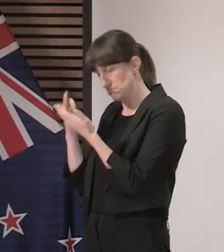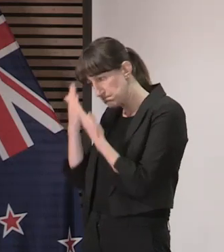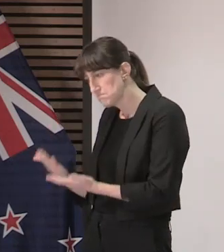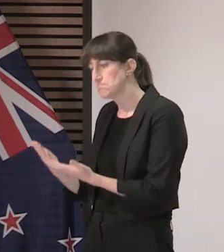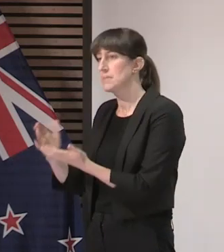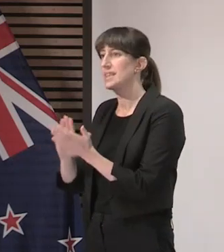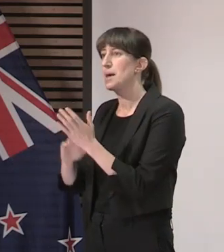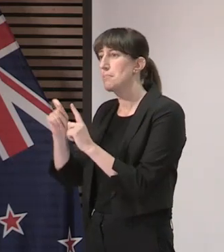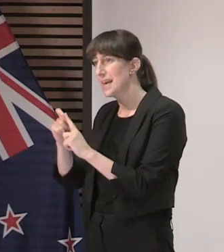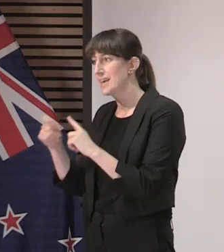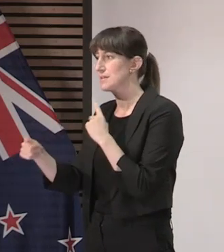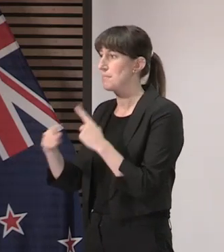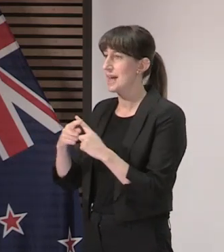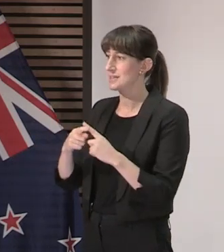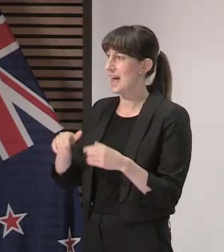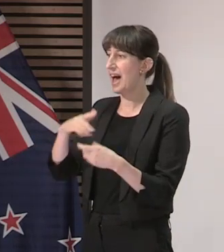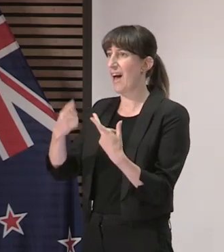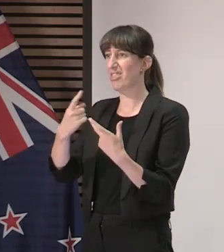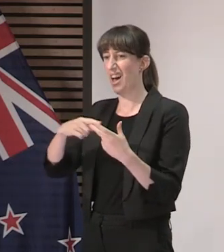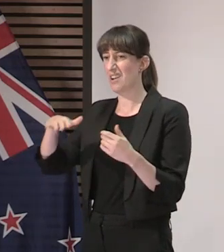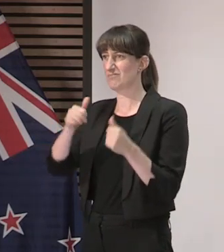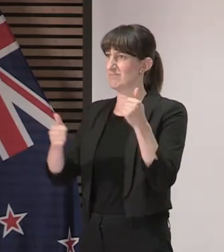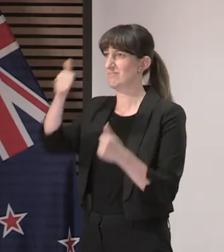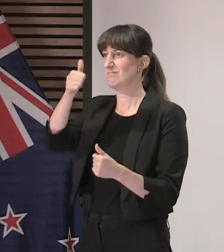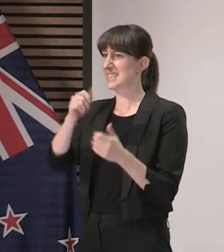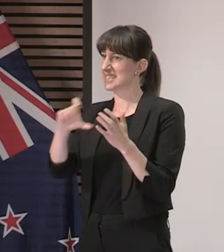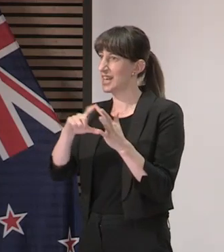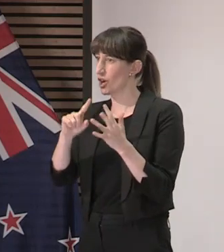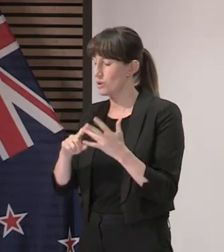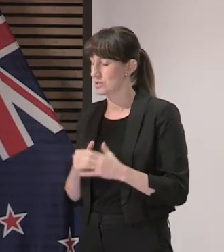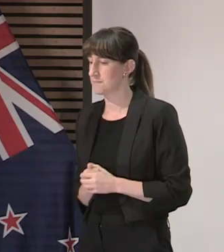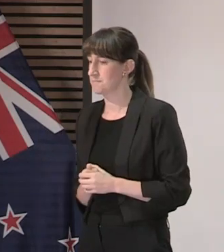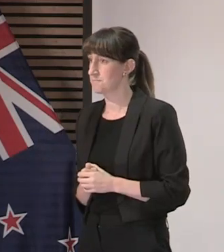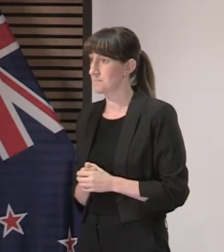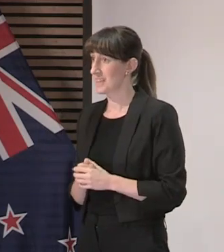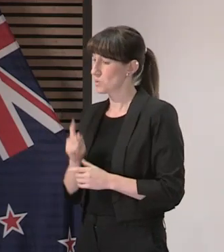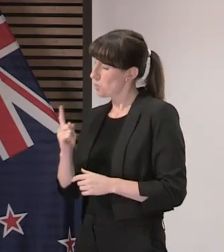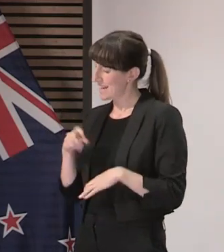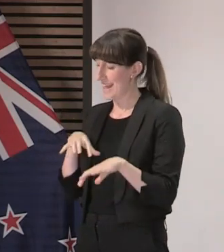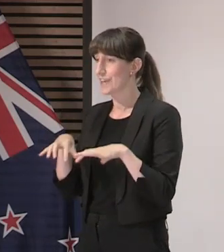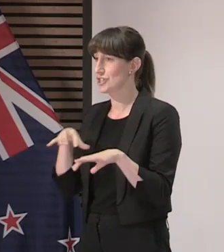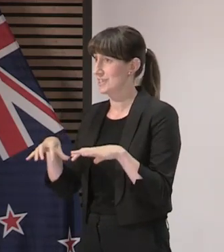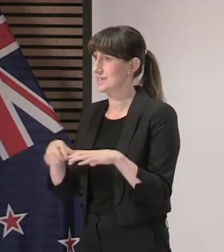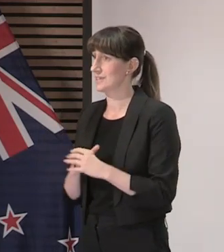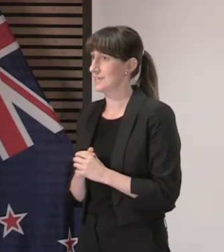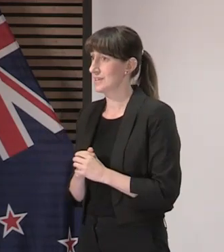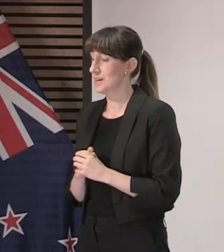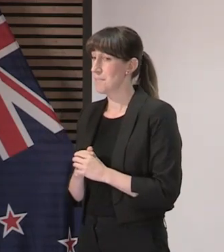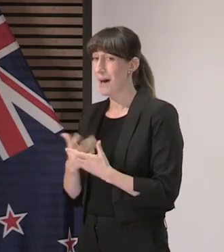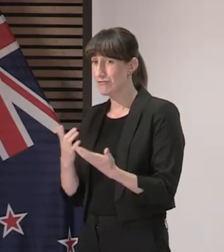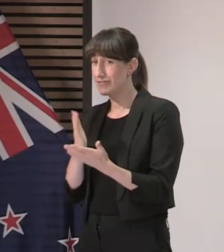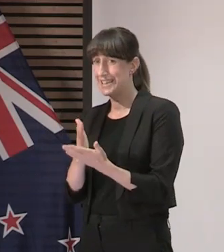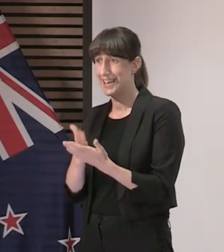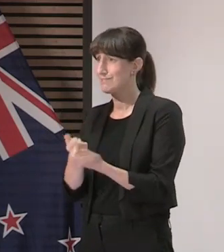that was taken today. But it also stands alongside many actions taken by many people,